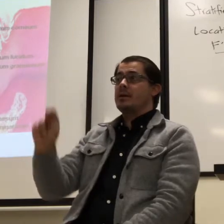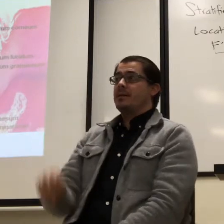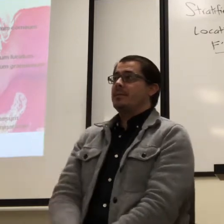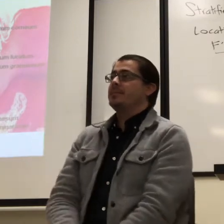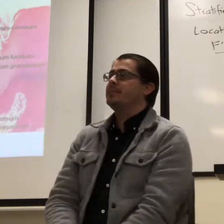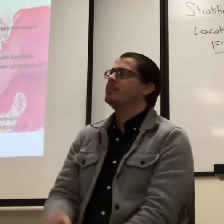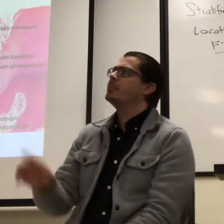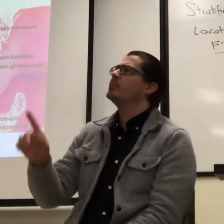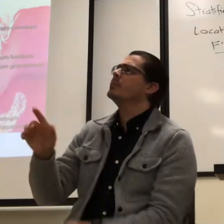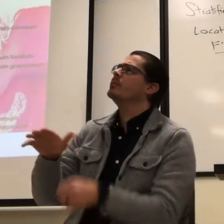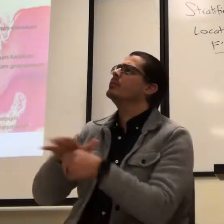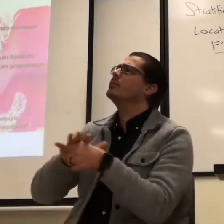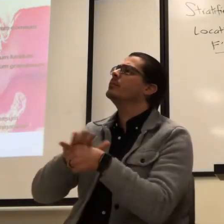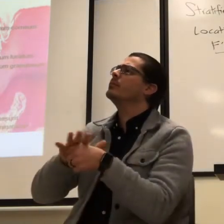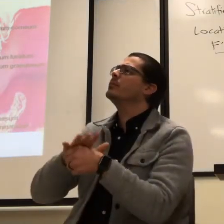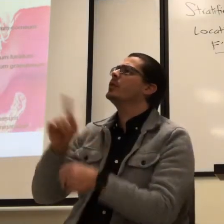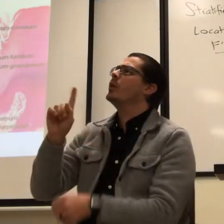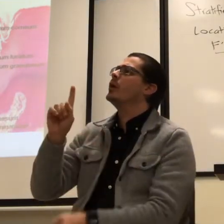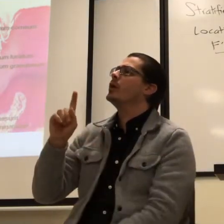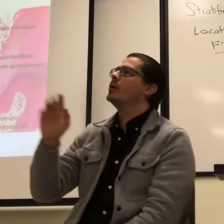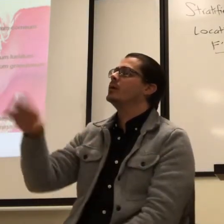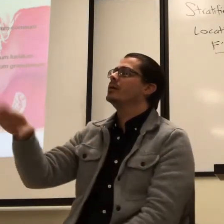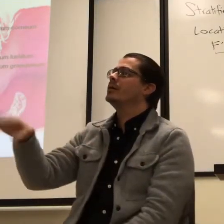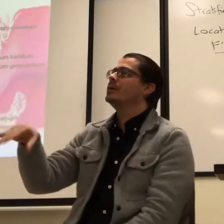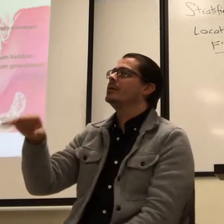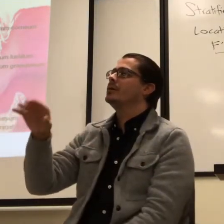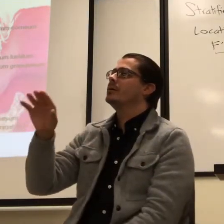So the location, skin.